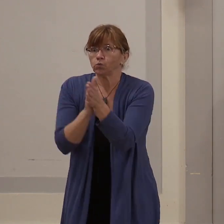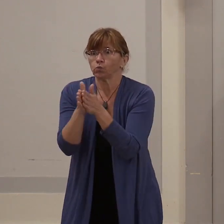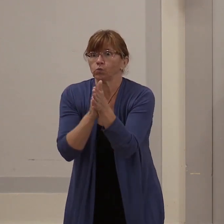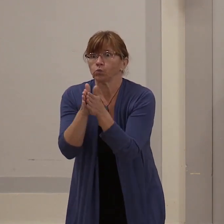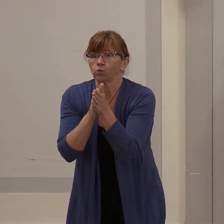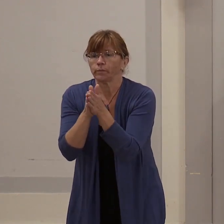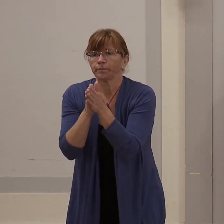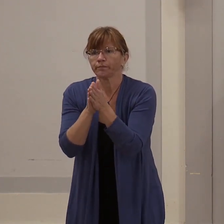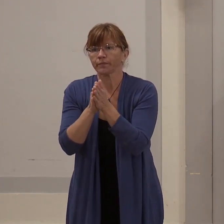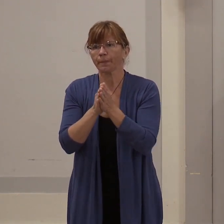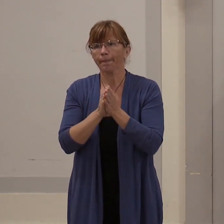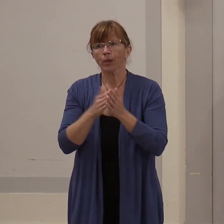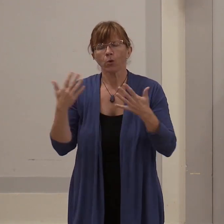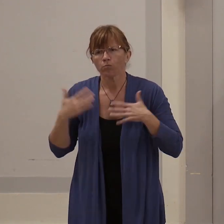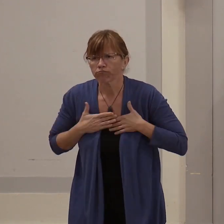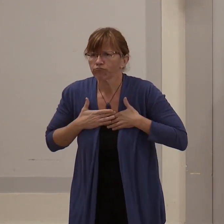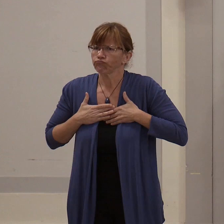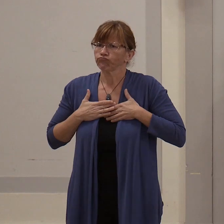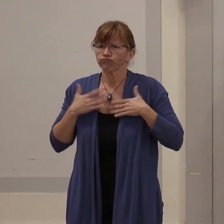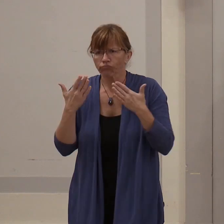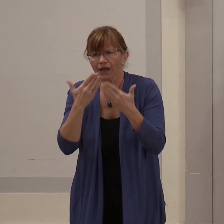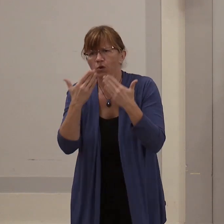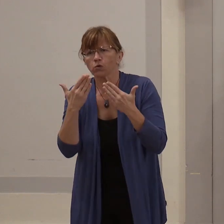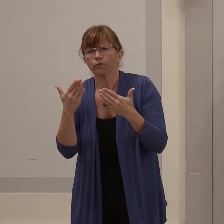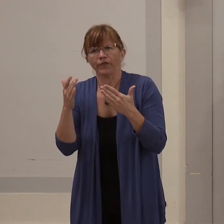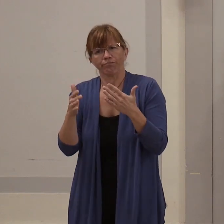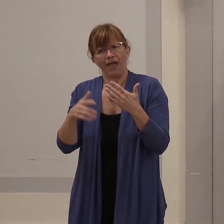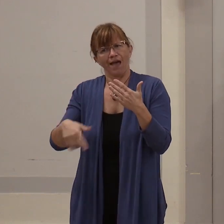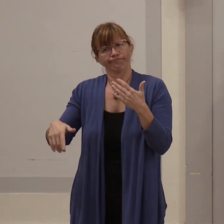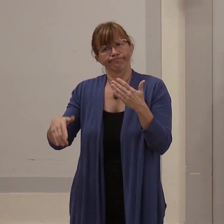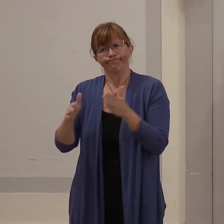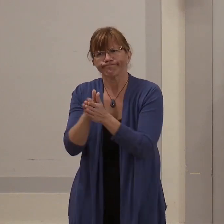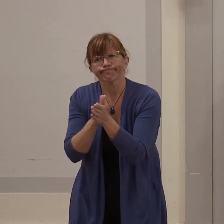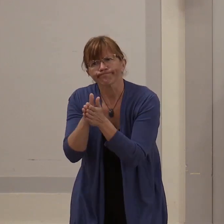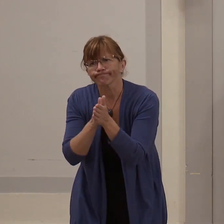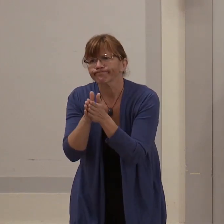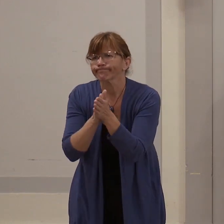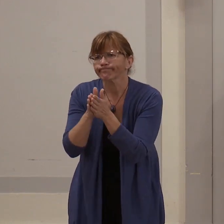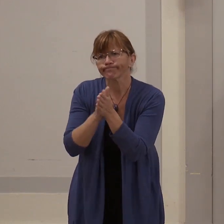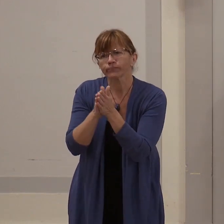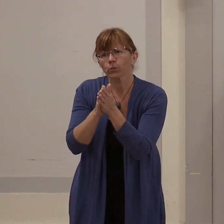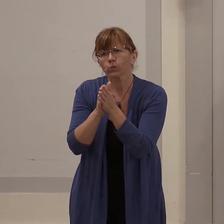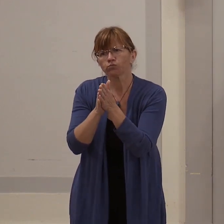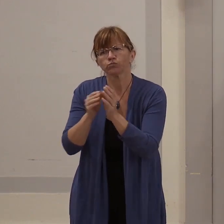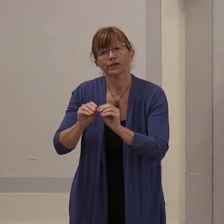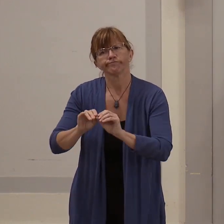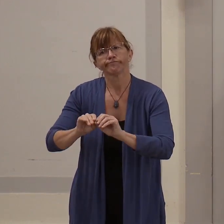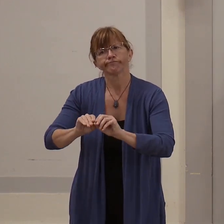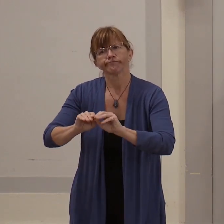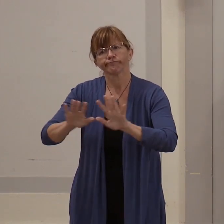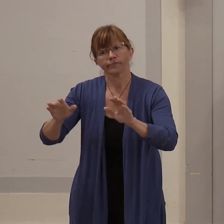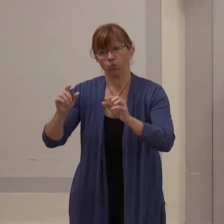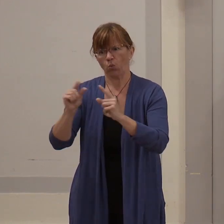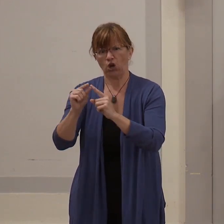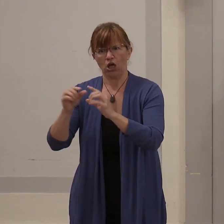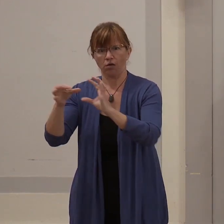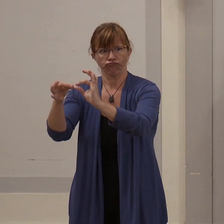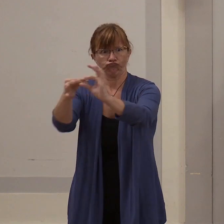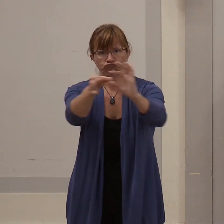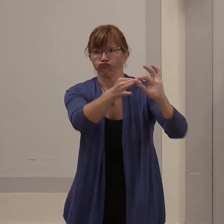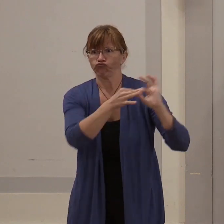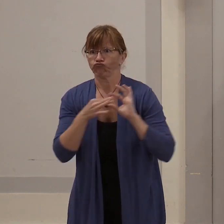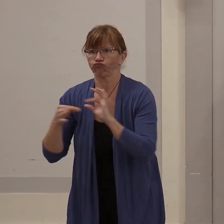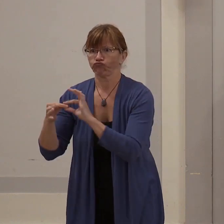that enthusiasm of our residents, and we know that will help to spread the word about how safe this vaccine is throughout our